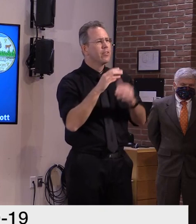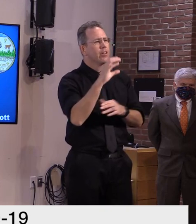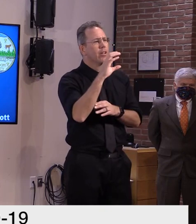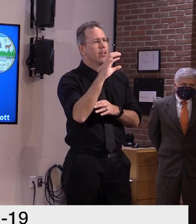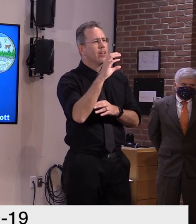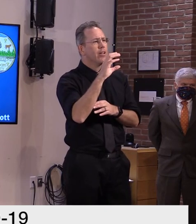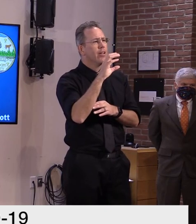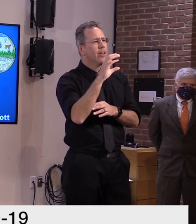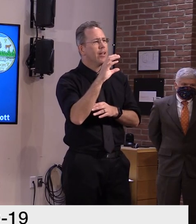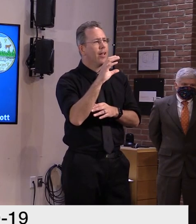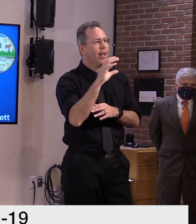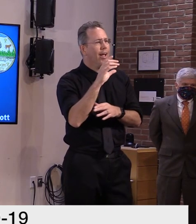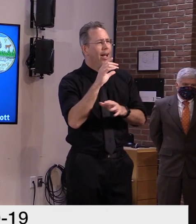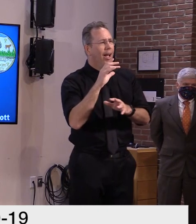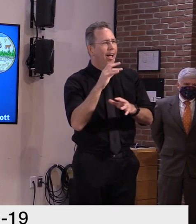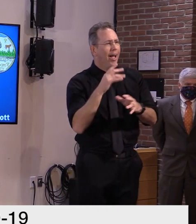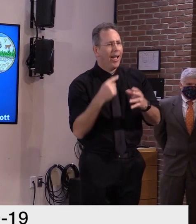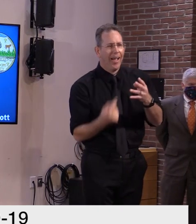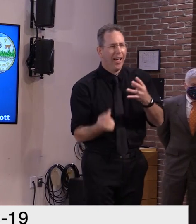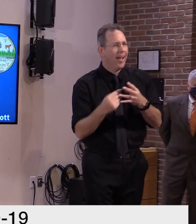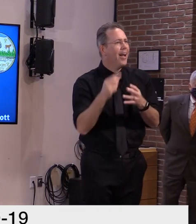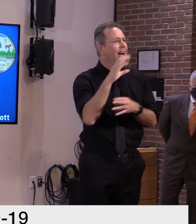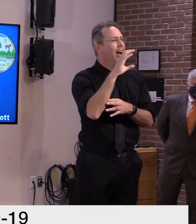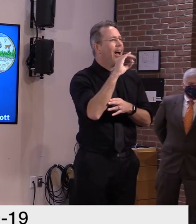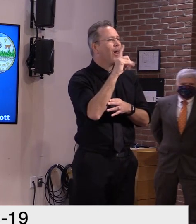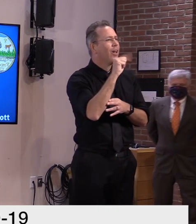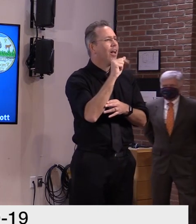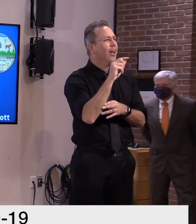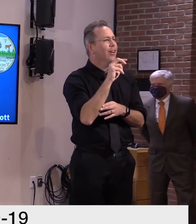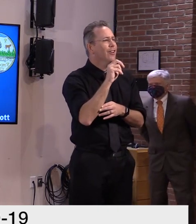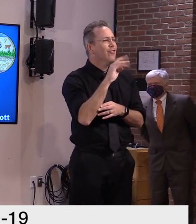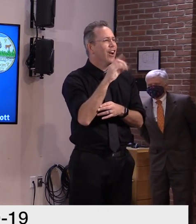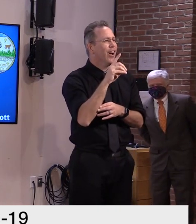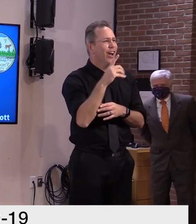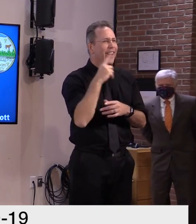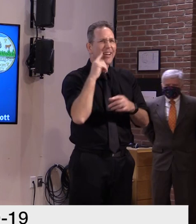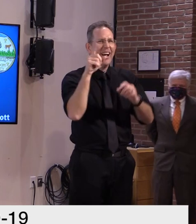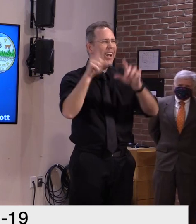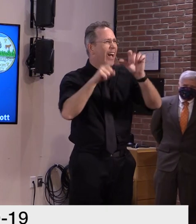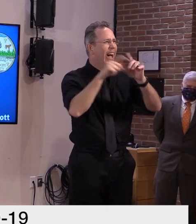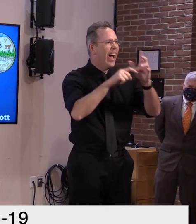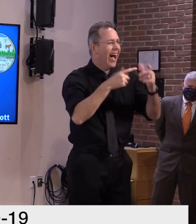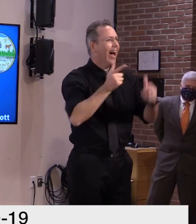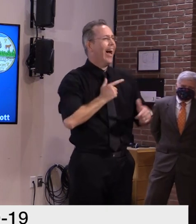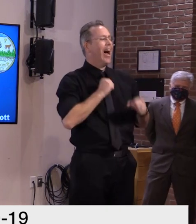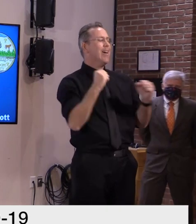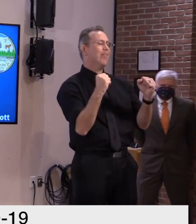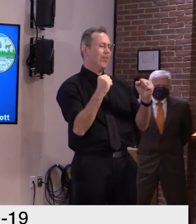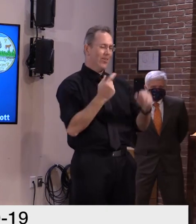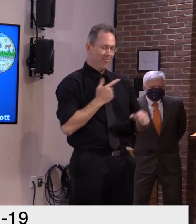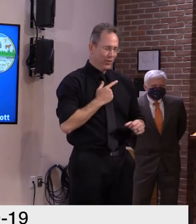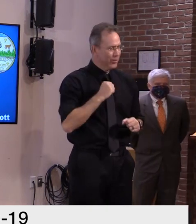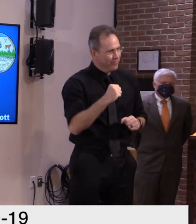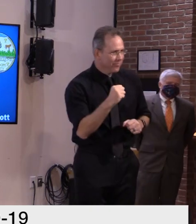Yes, I'm here. Looks like I've got plenty of time for questions. The gold star for unmuting.